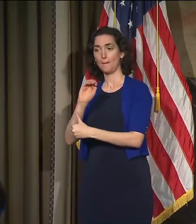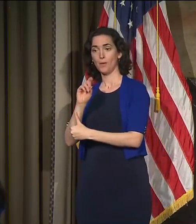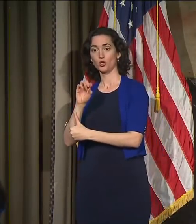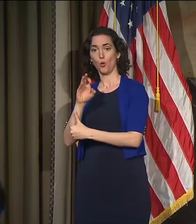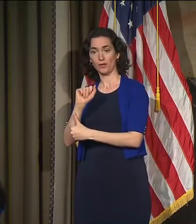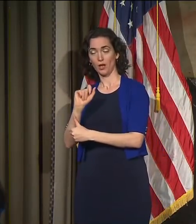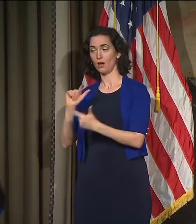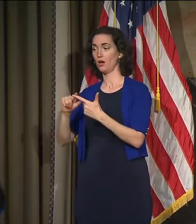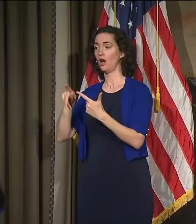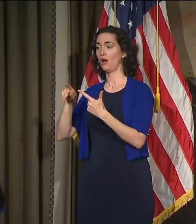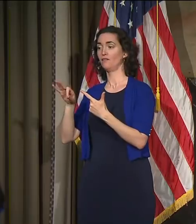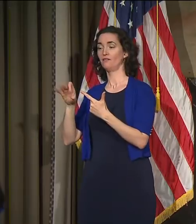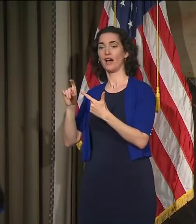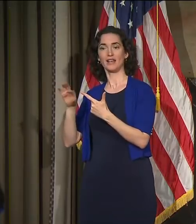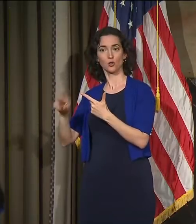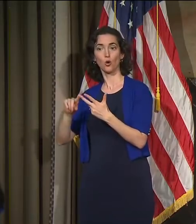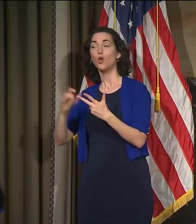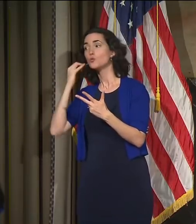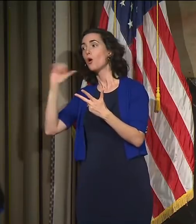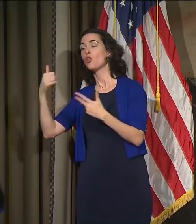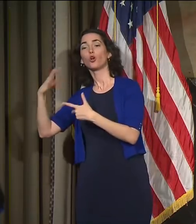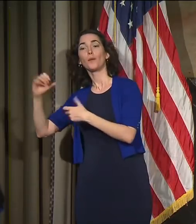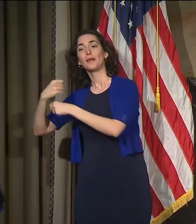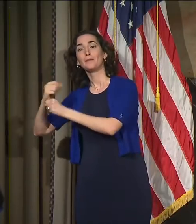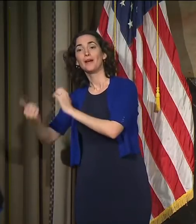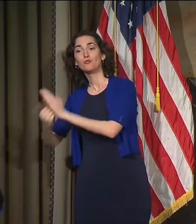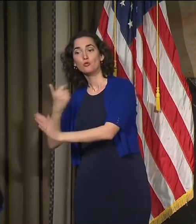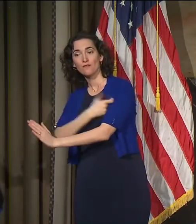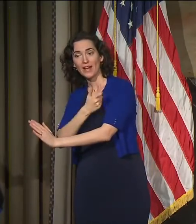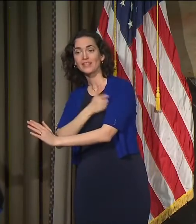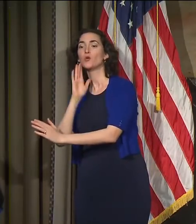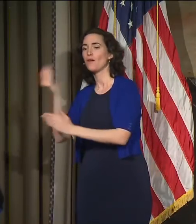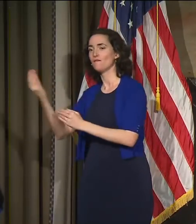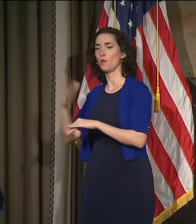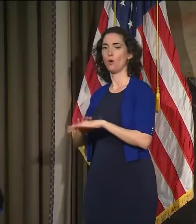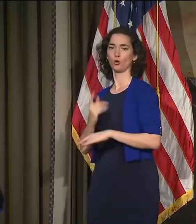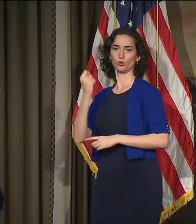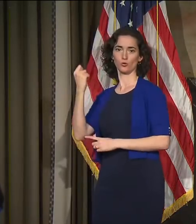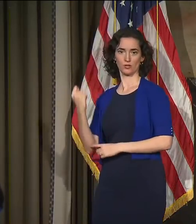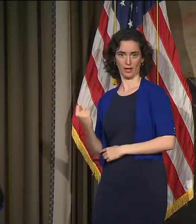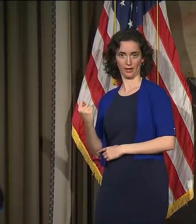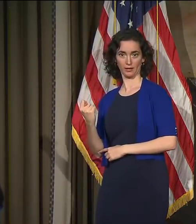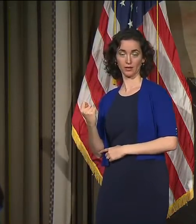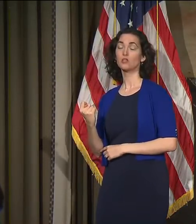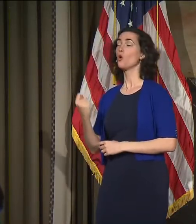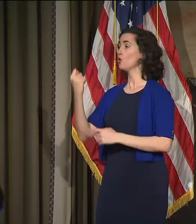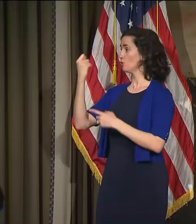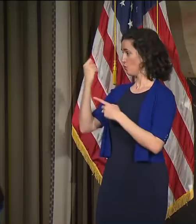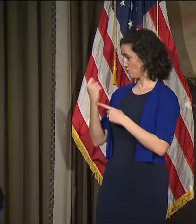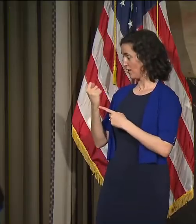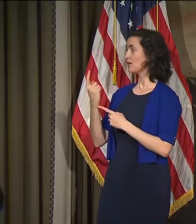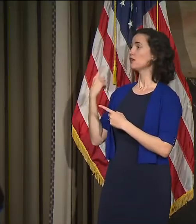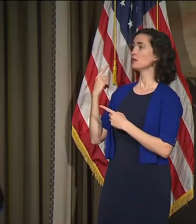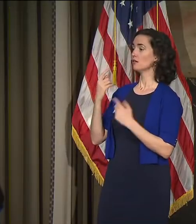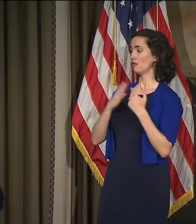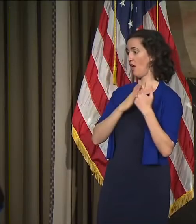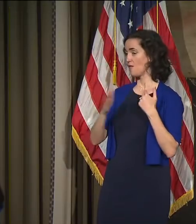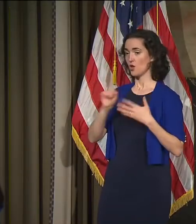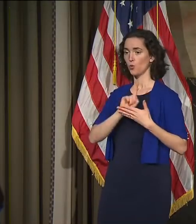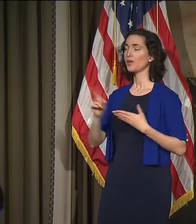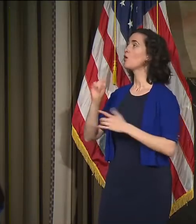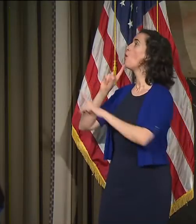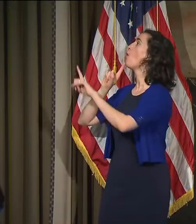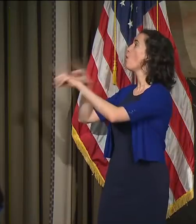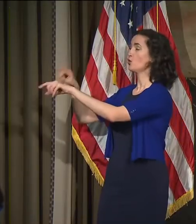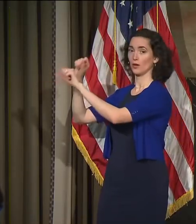and as additional vaccines come online, those as well. We then have the rest of the week to place our orders against that